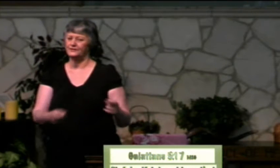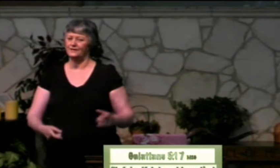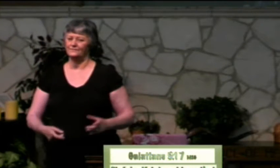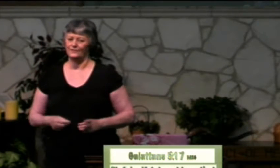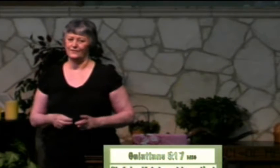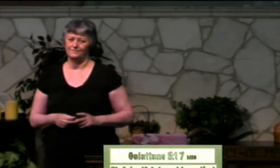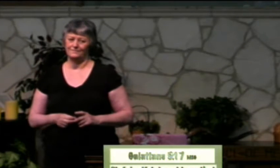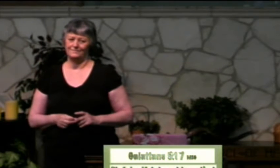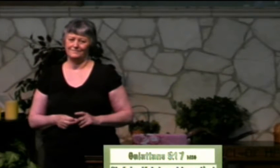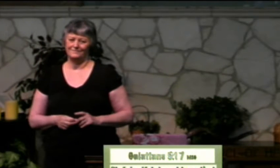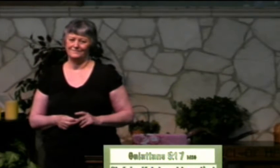come from.